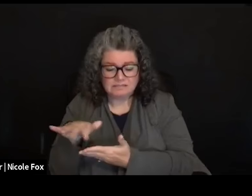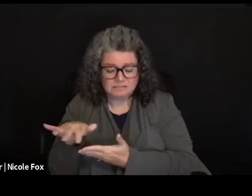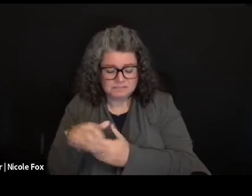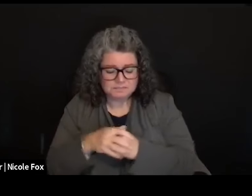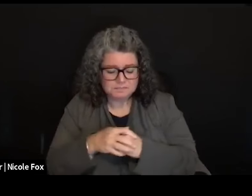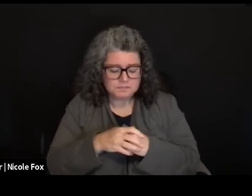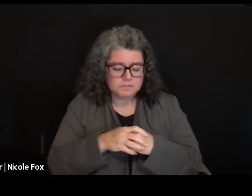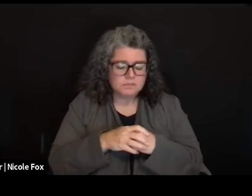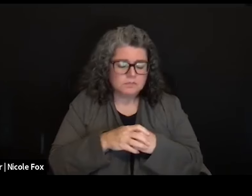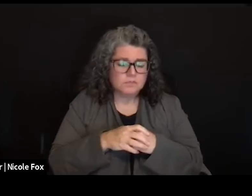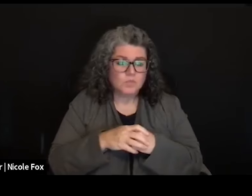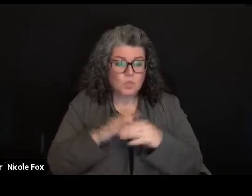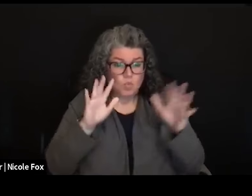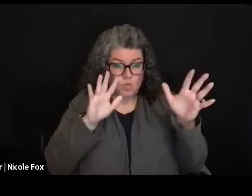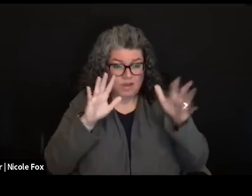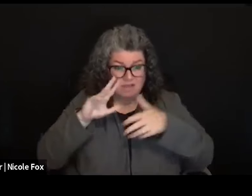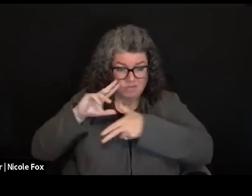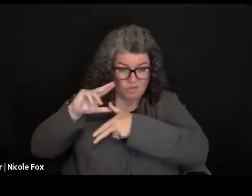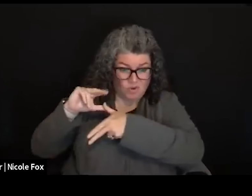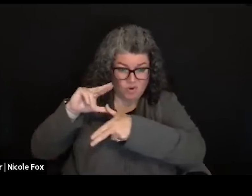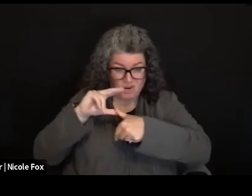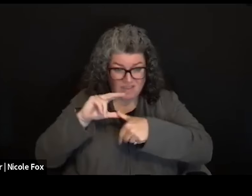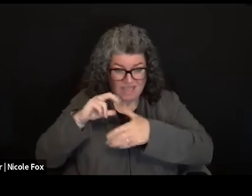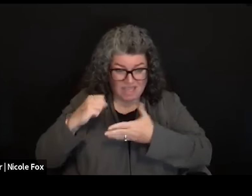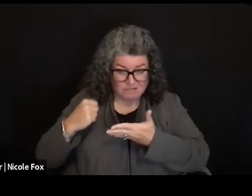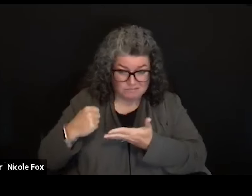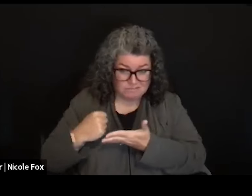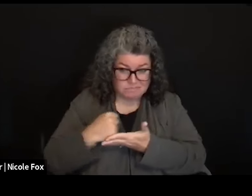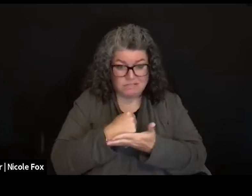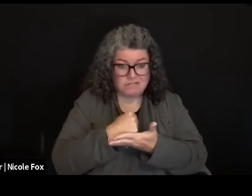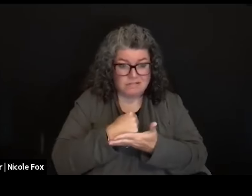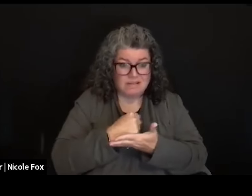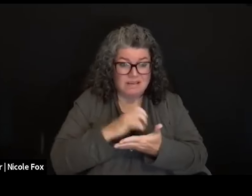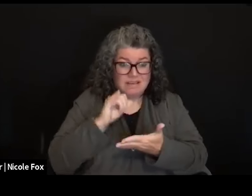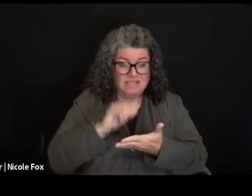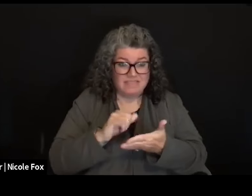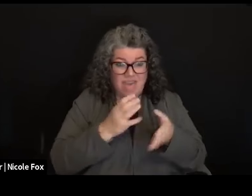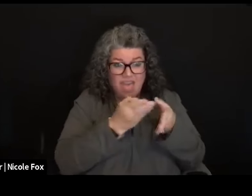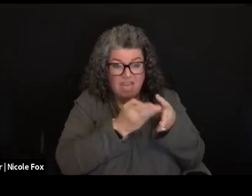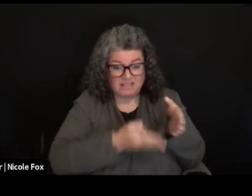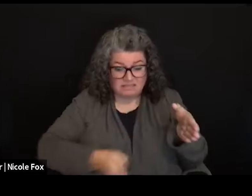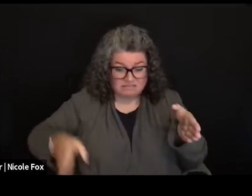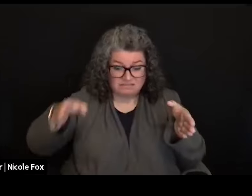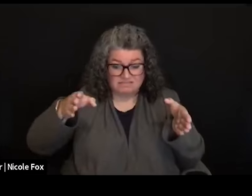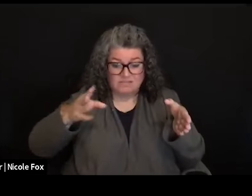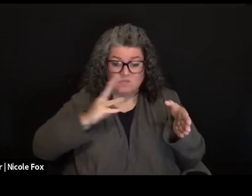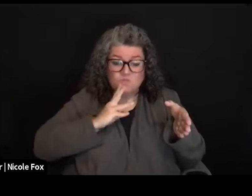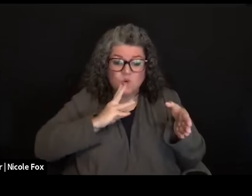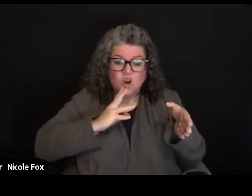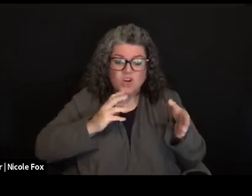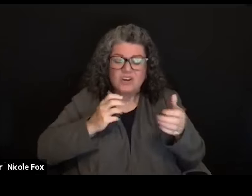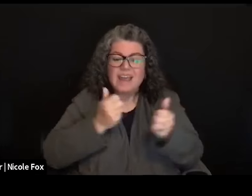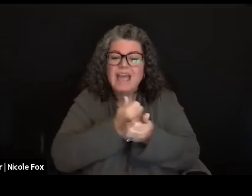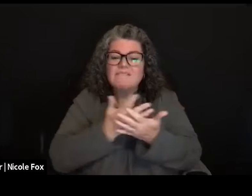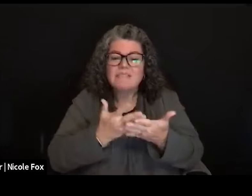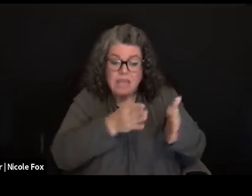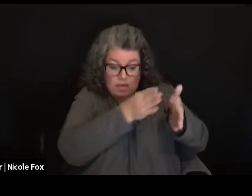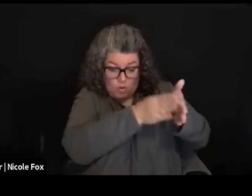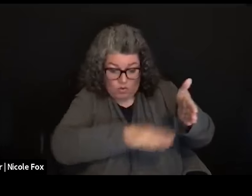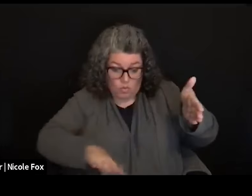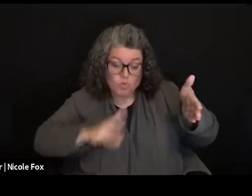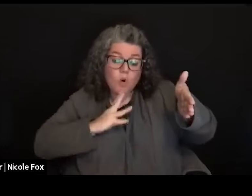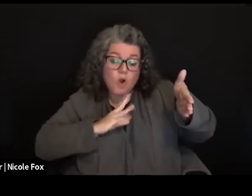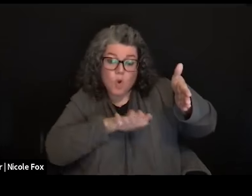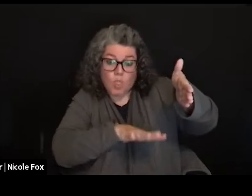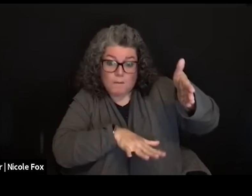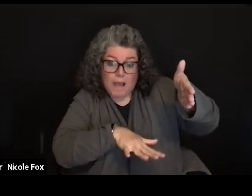When the storm came, it essentially flipped the reservoir. And so what I mean by that is all the sediment that was on the bottom was flipped